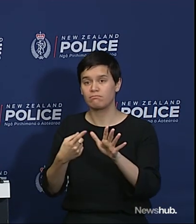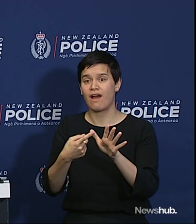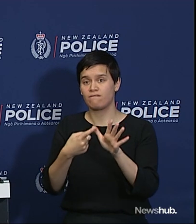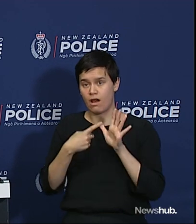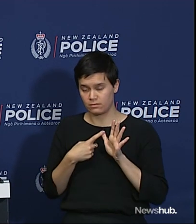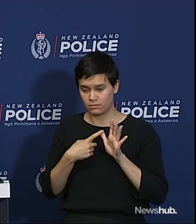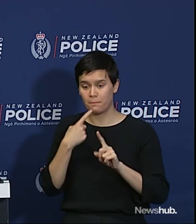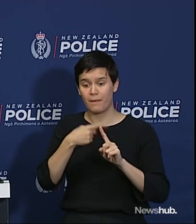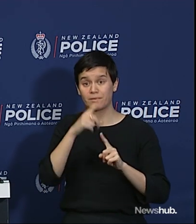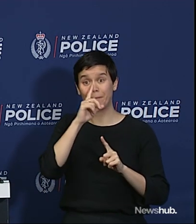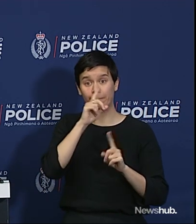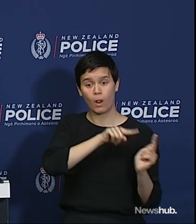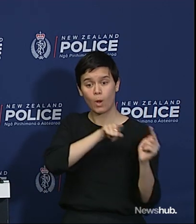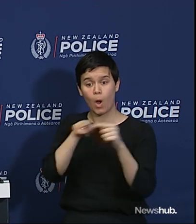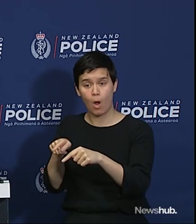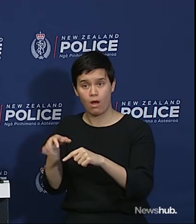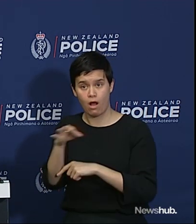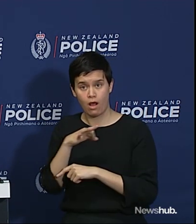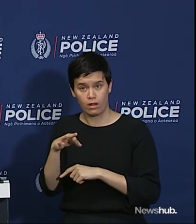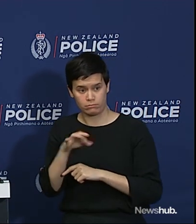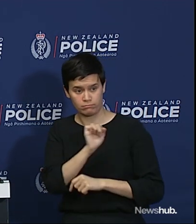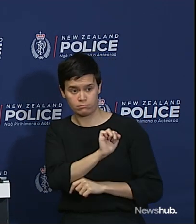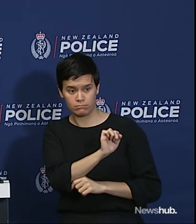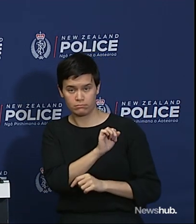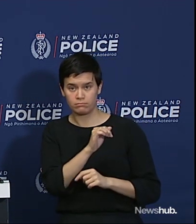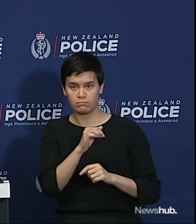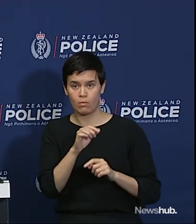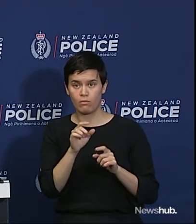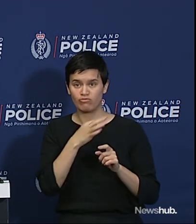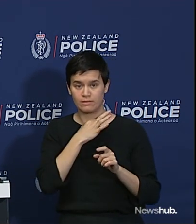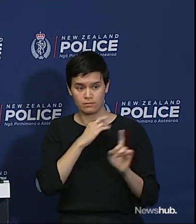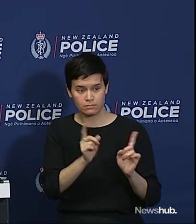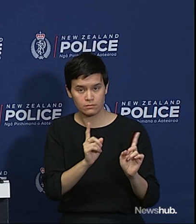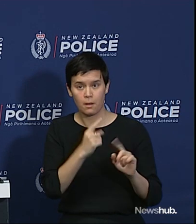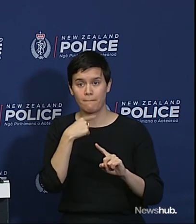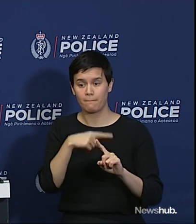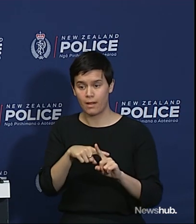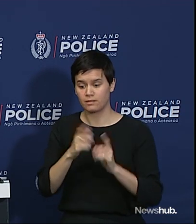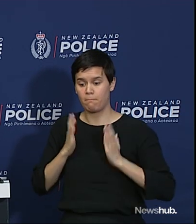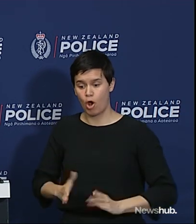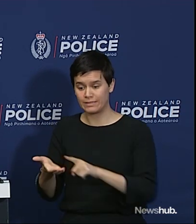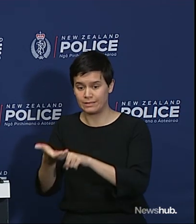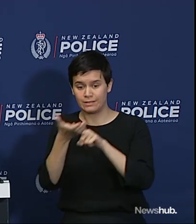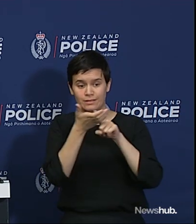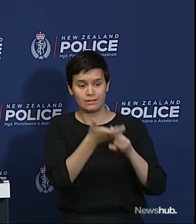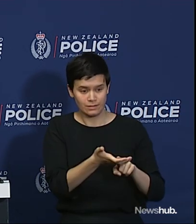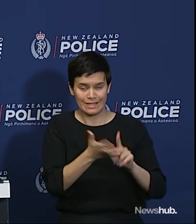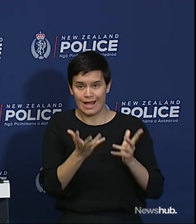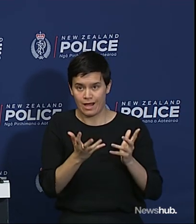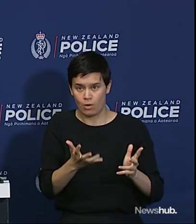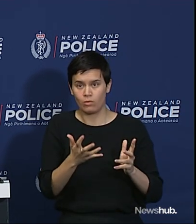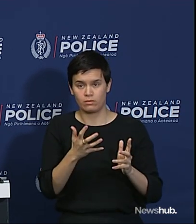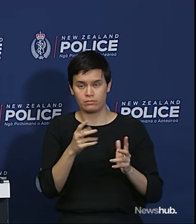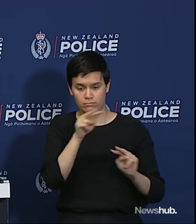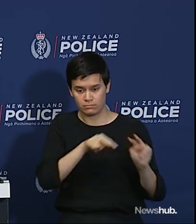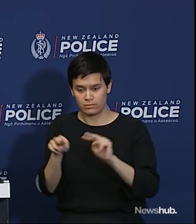and the care and transportation of bodies from when they are recovered. The environment on the island has